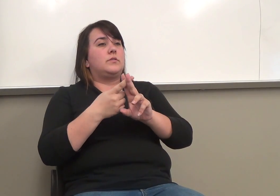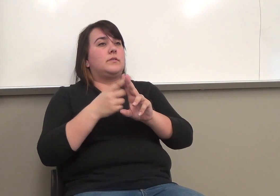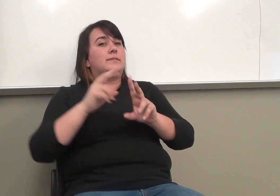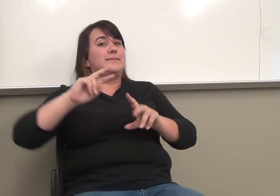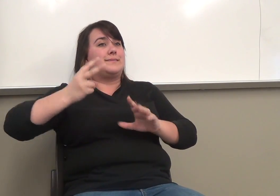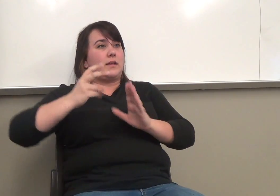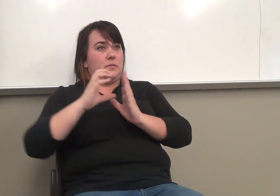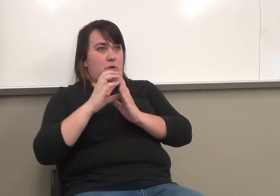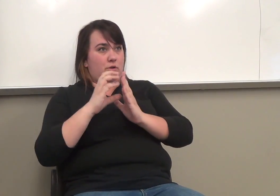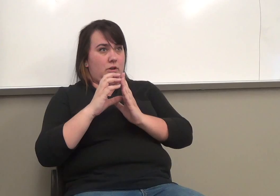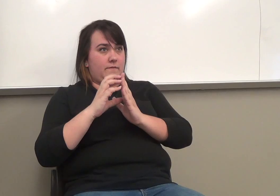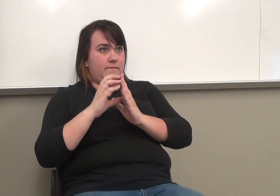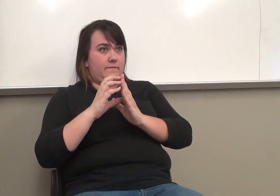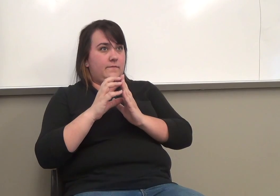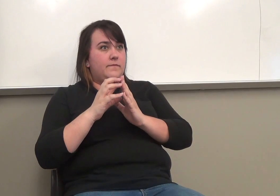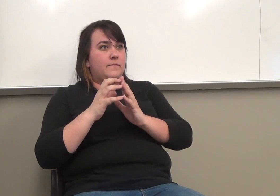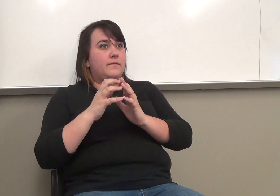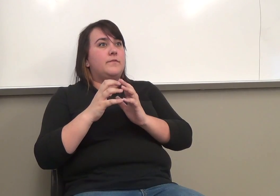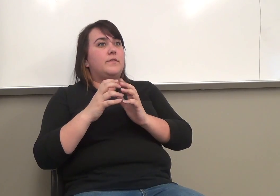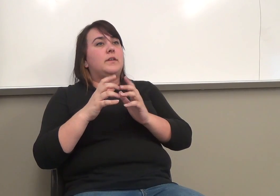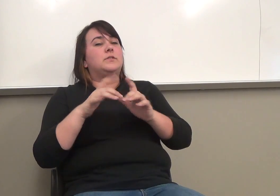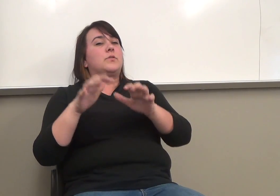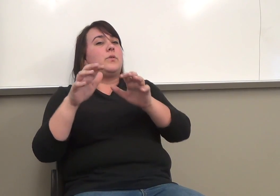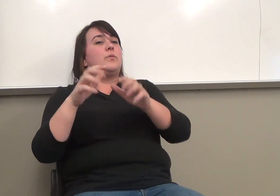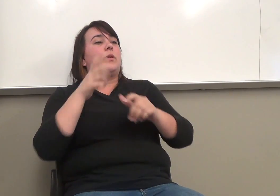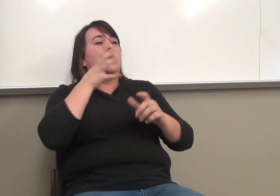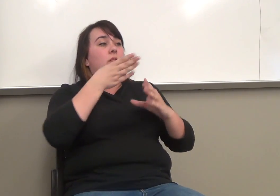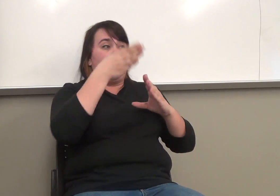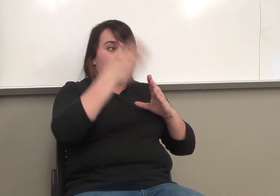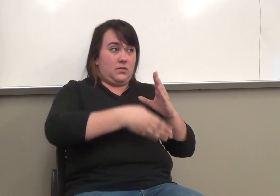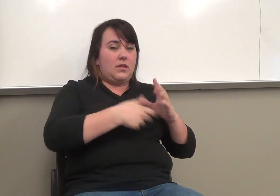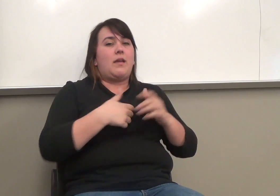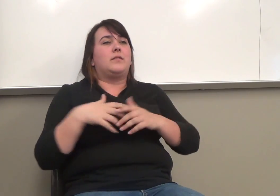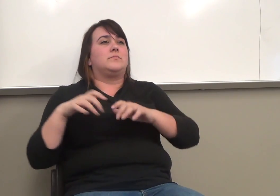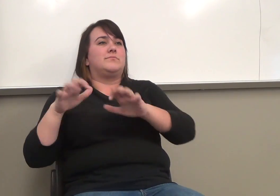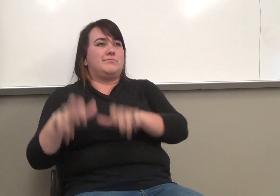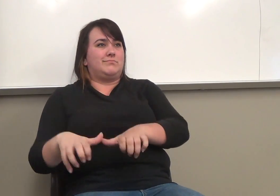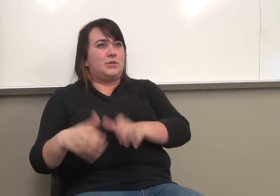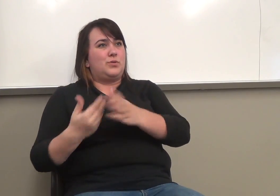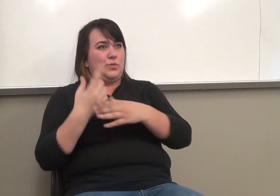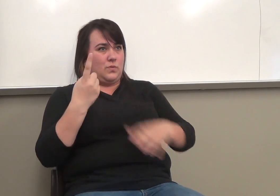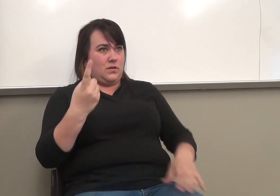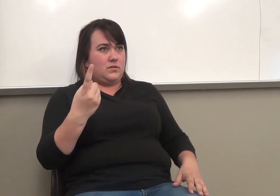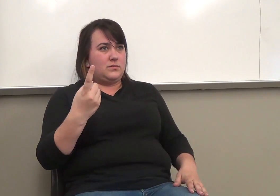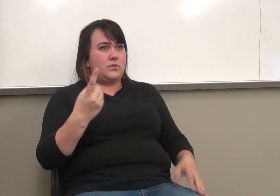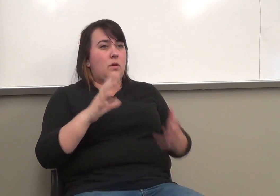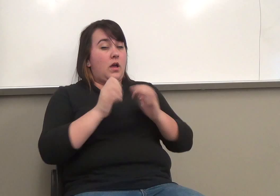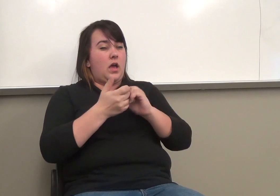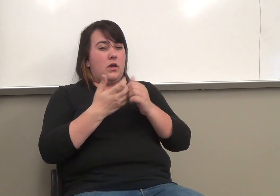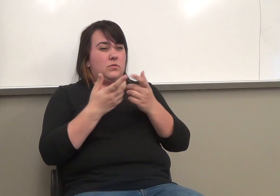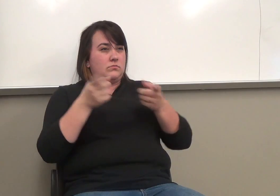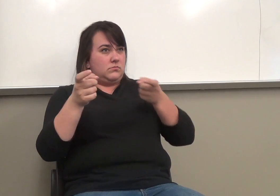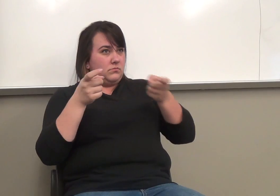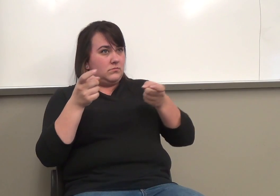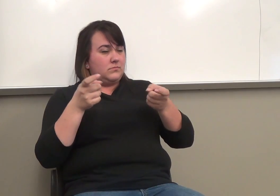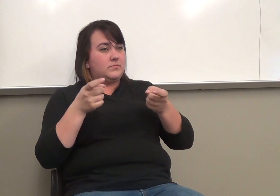next paper in effect. So the way I do it is I have you do some